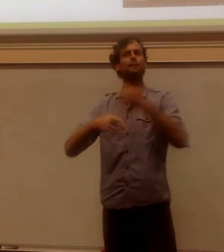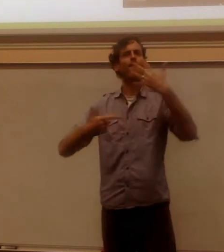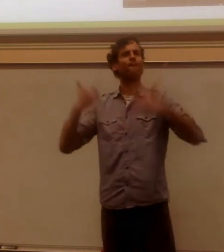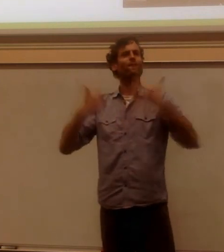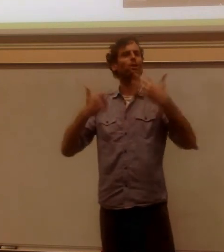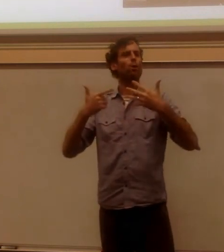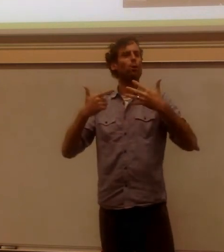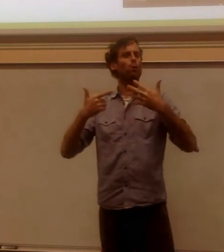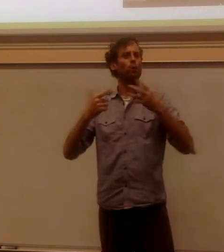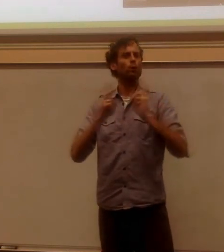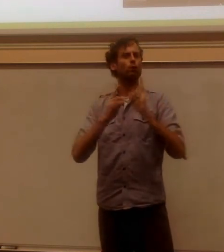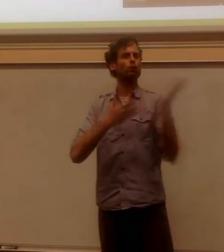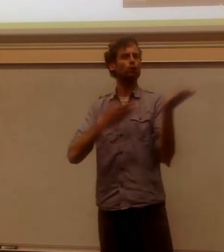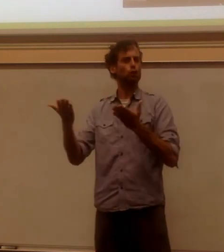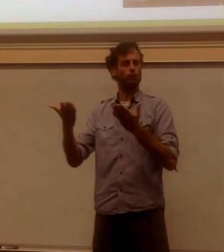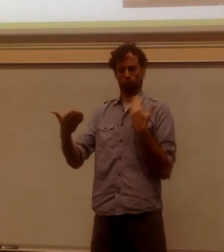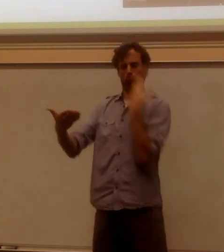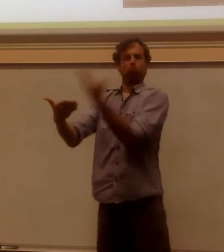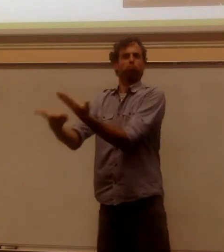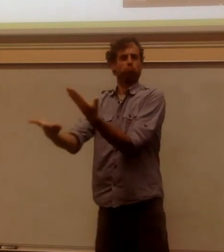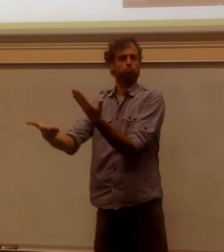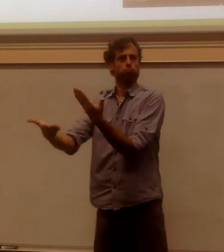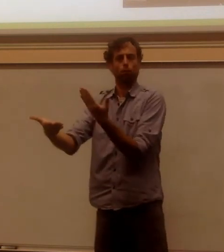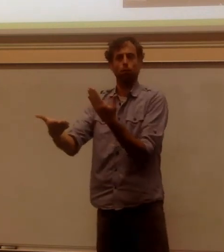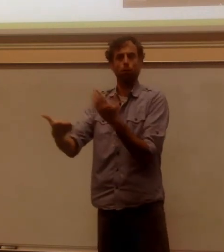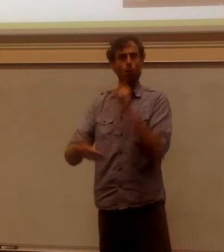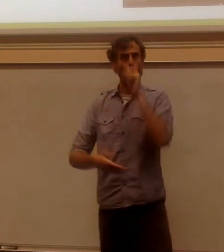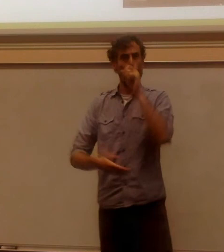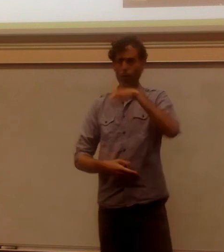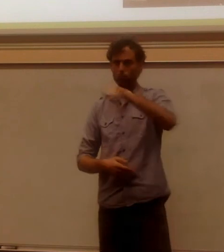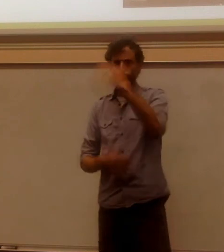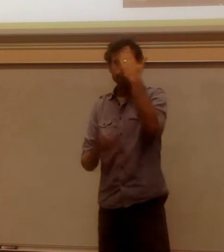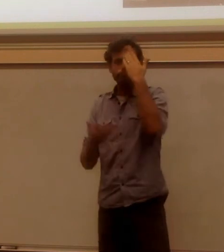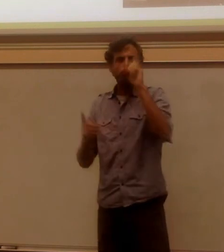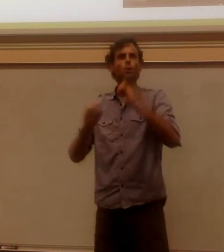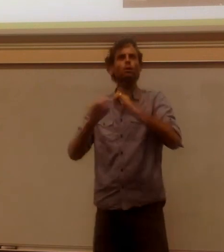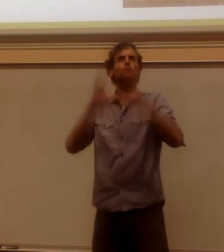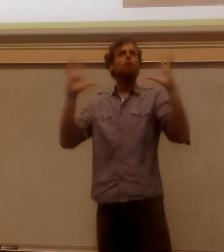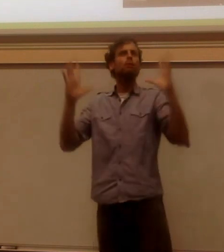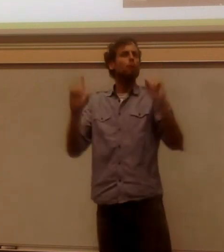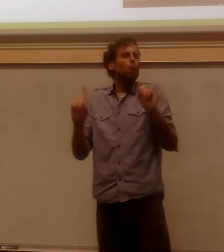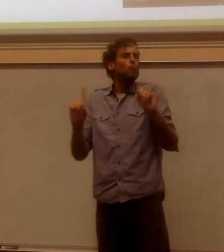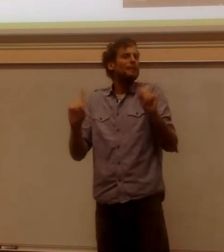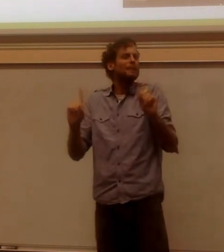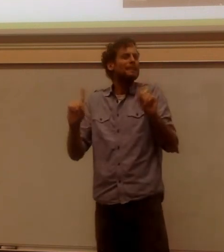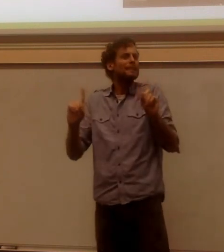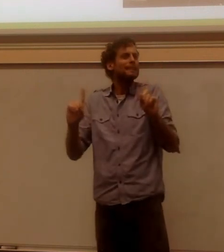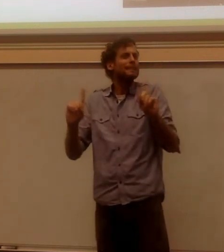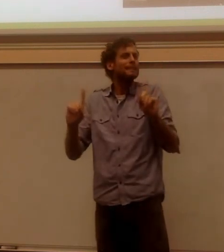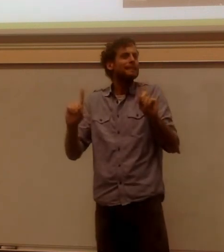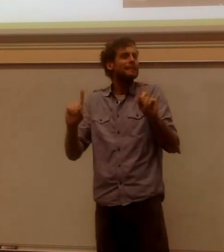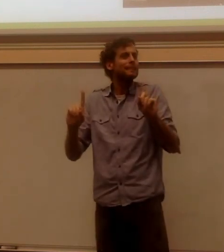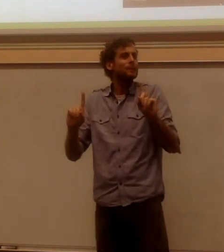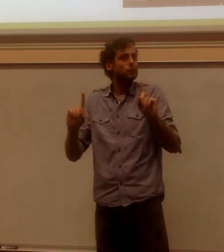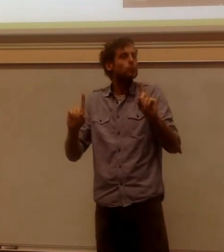So he asked for the European Commission to establish a video relay service. But at that